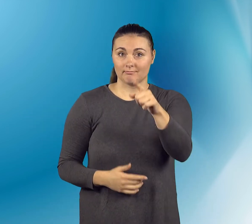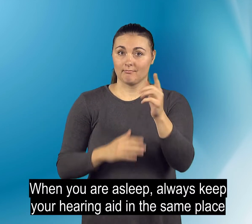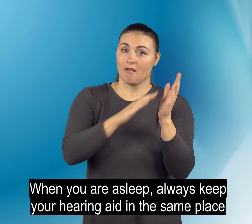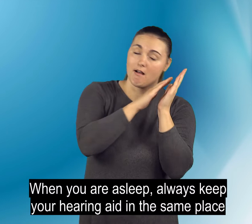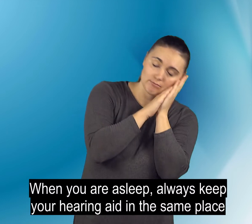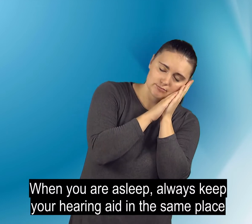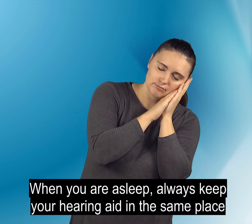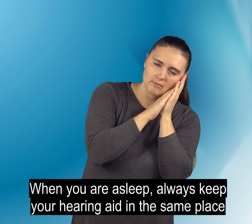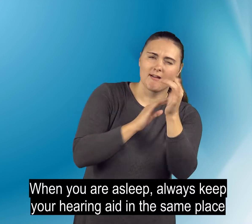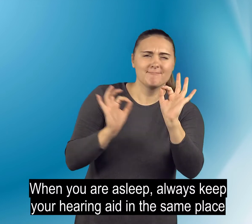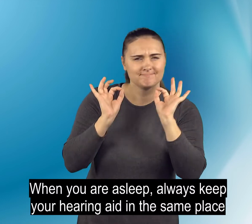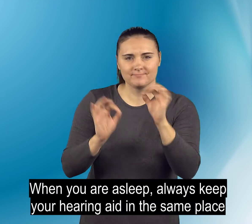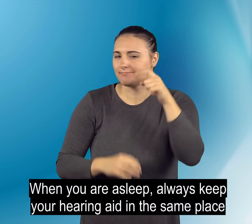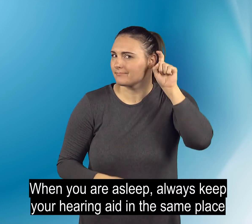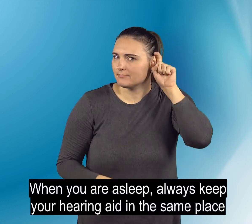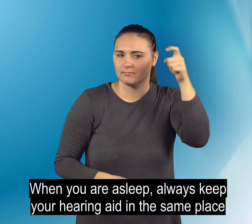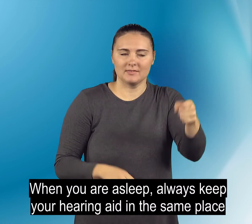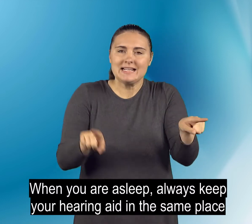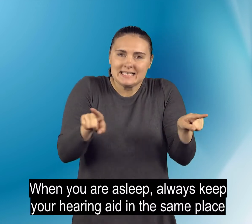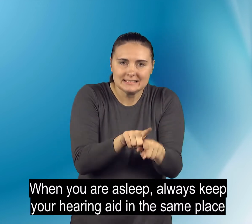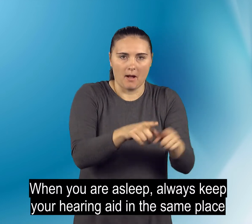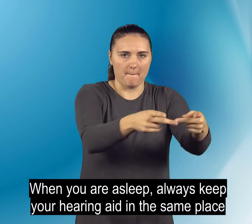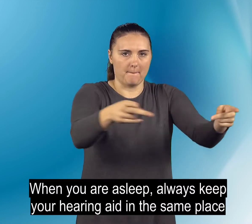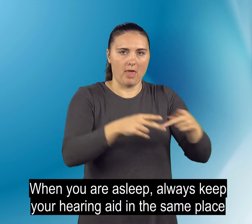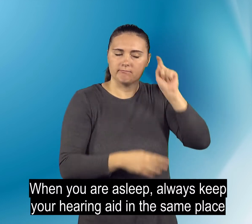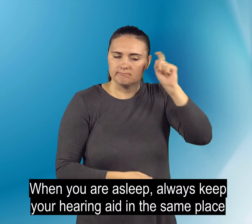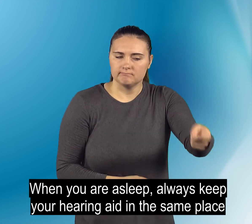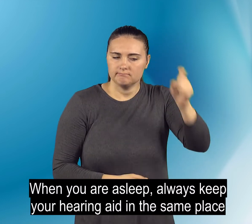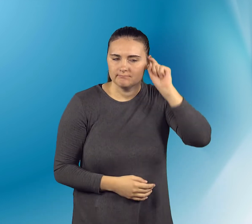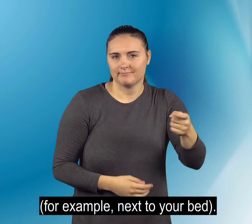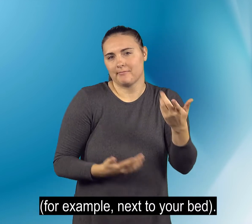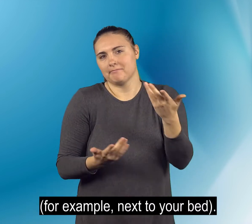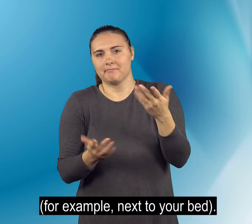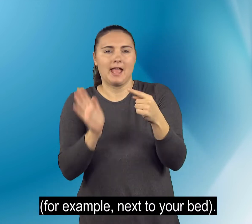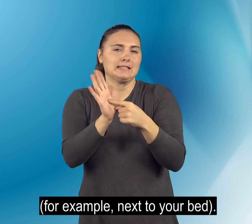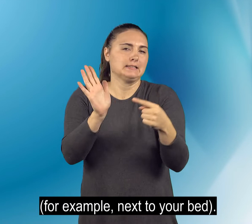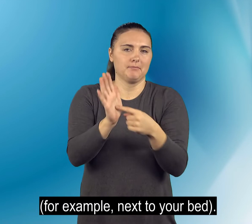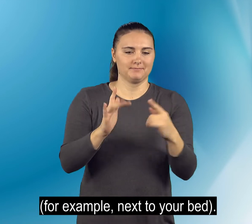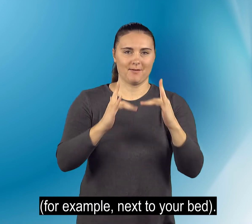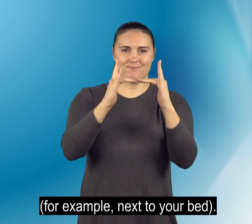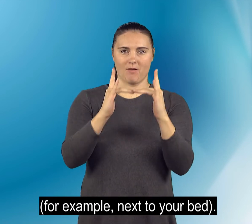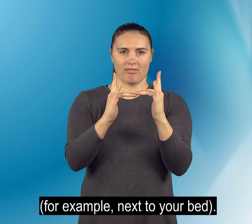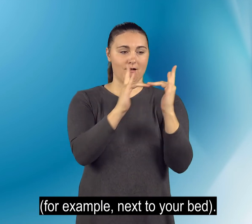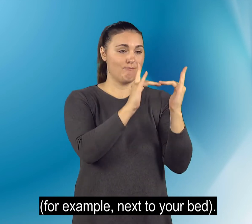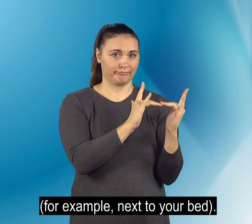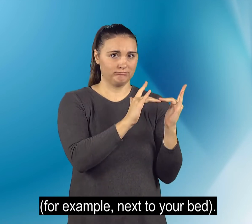When you are asleep, always keep your hearing aid in the same place, for example, next to your bed.